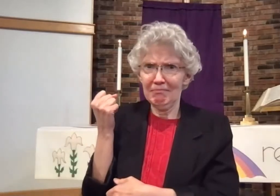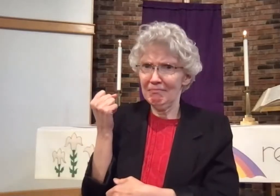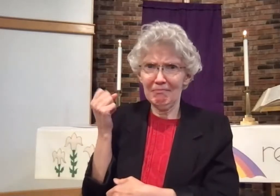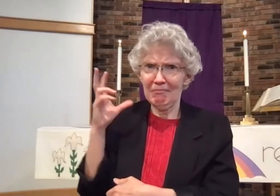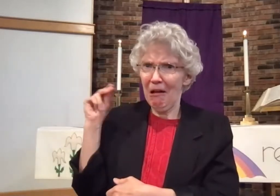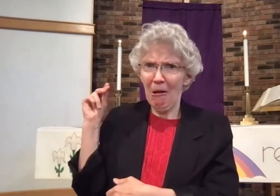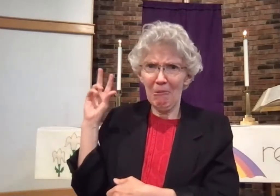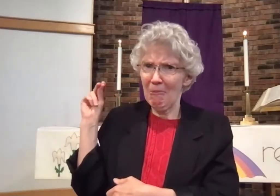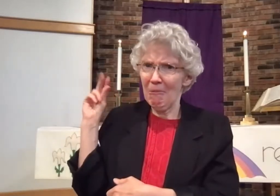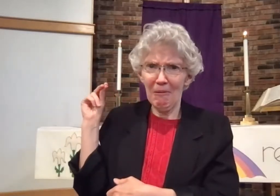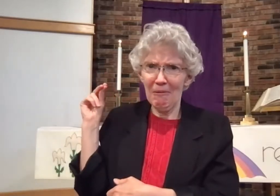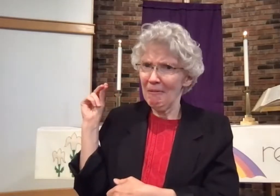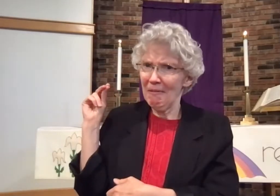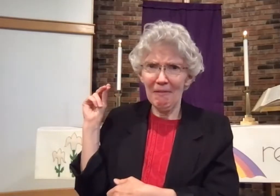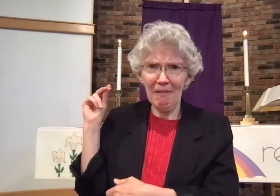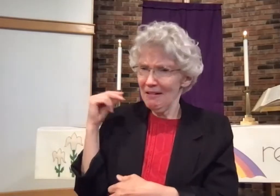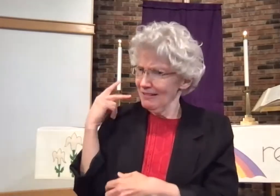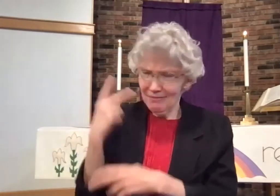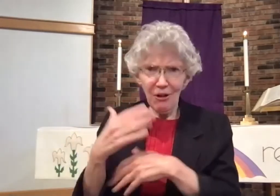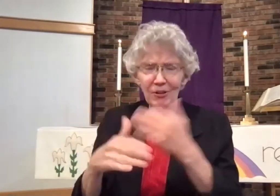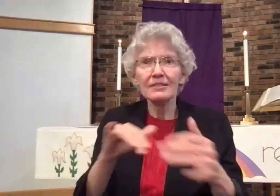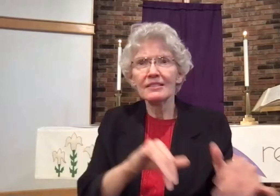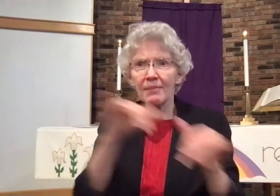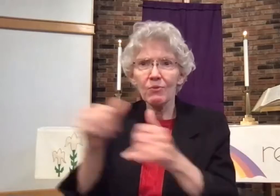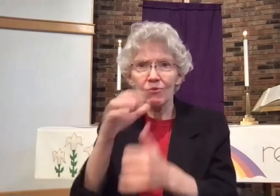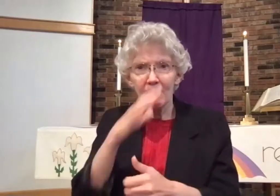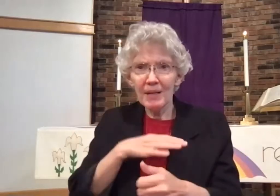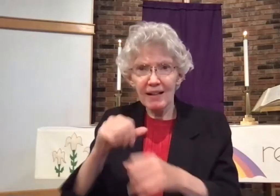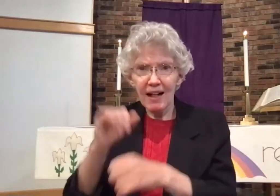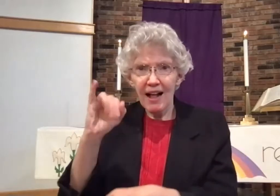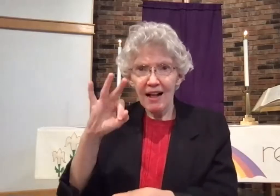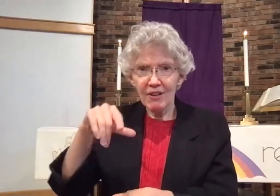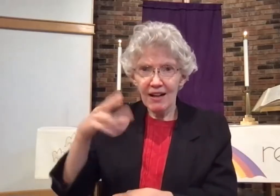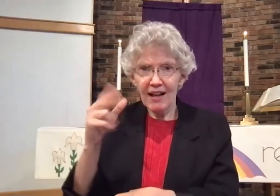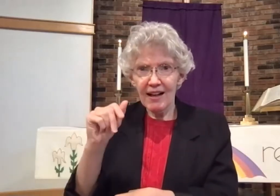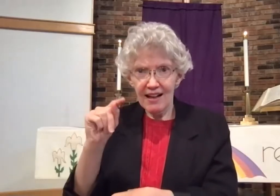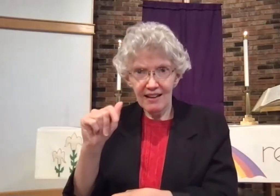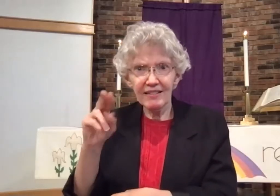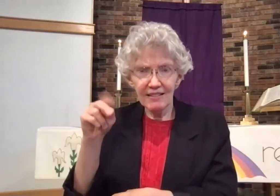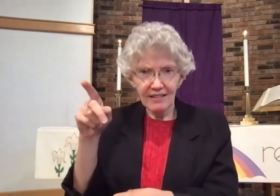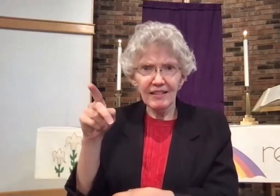prior to the 1960s? I don't know about you, but I wouldn't want to. This is how the women in Afghanistan